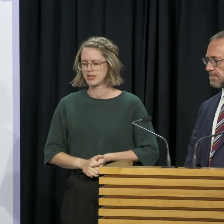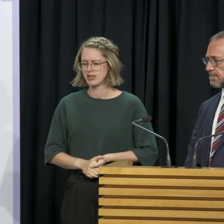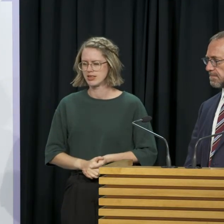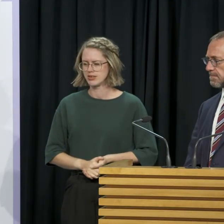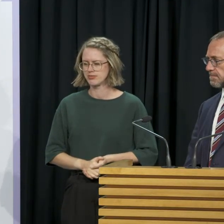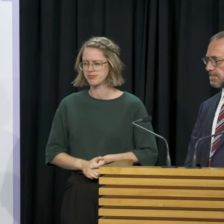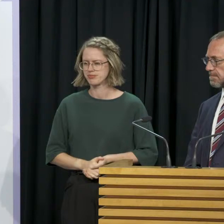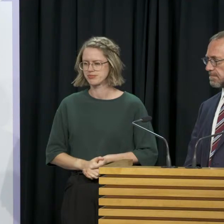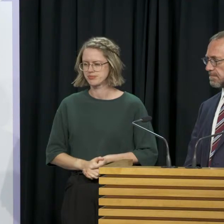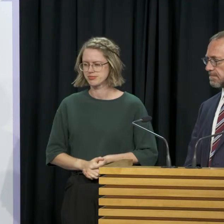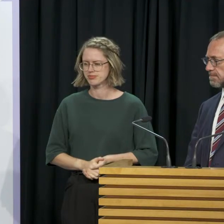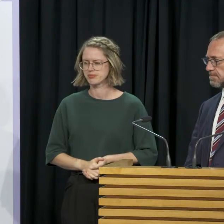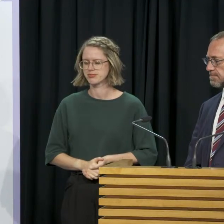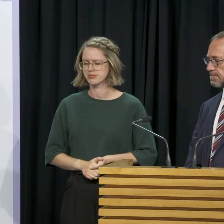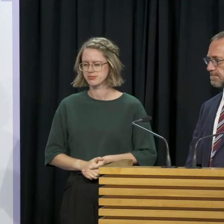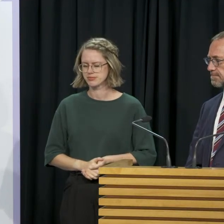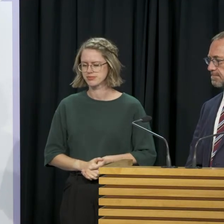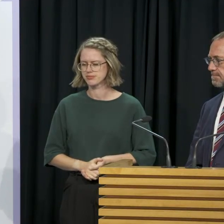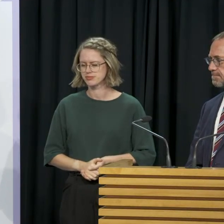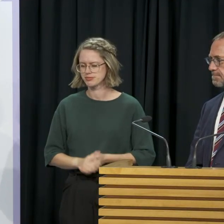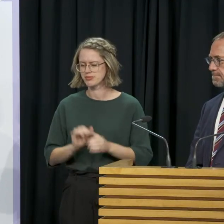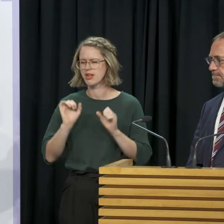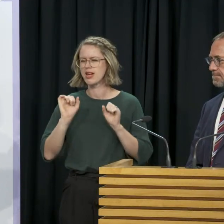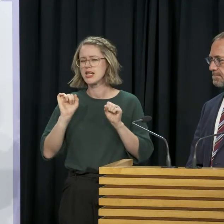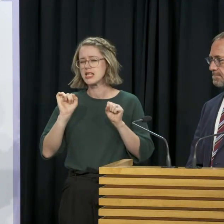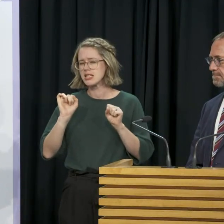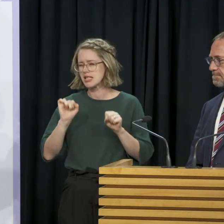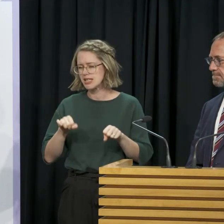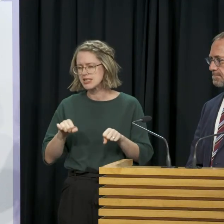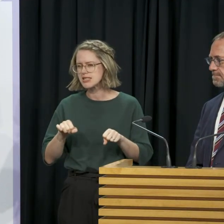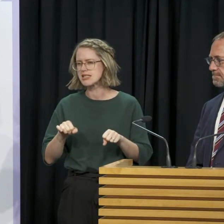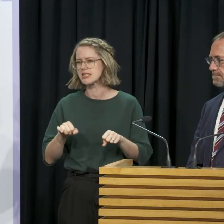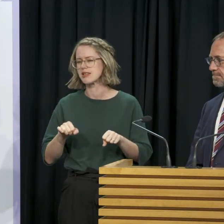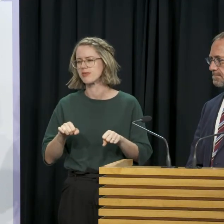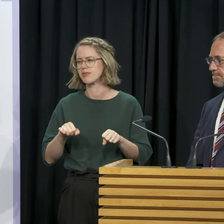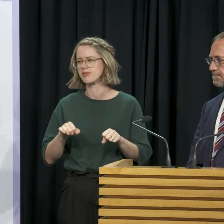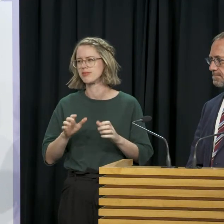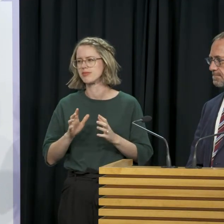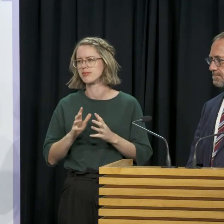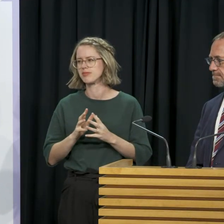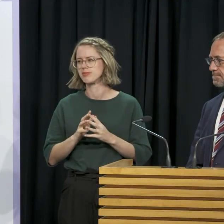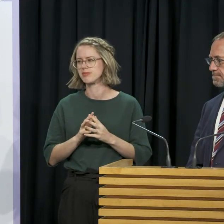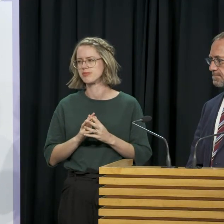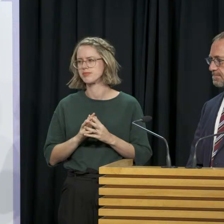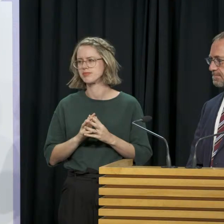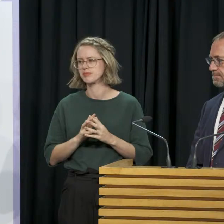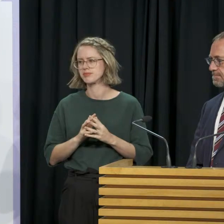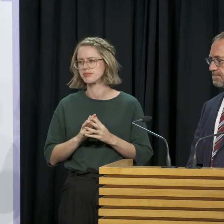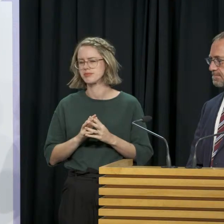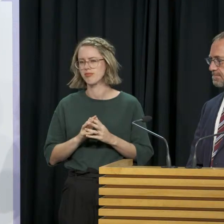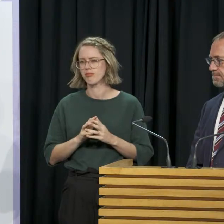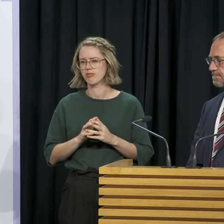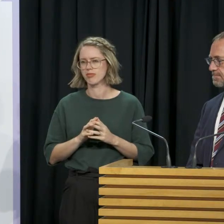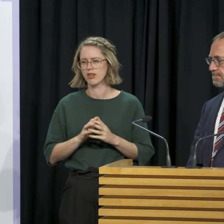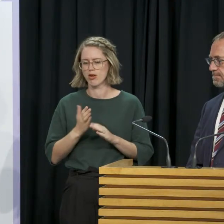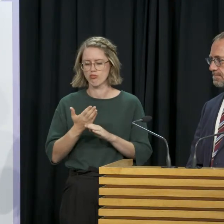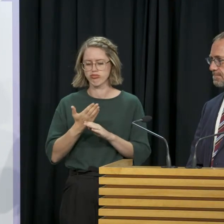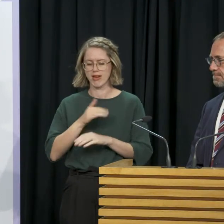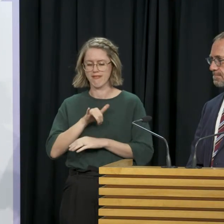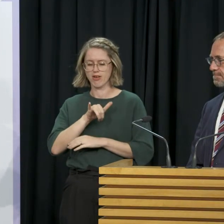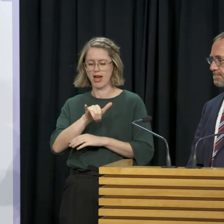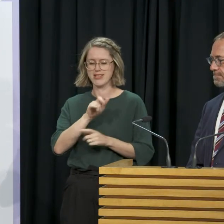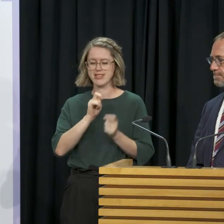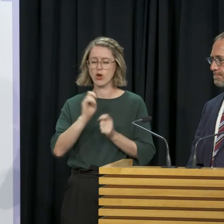part, yes, but I don't think that we can make an assumption that all pre-flight testing is the